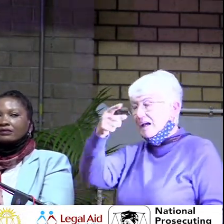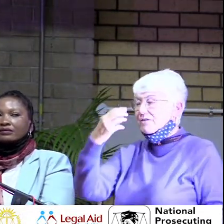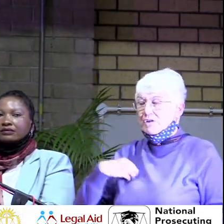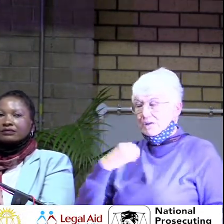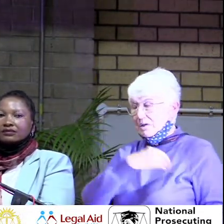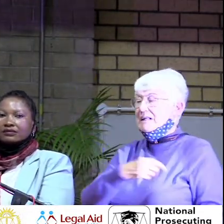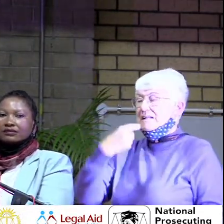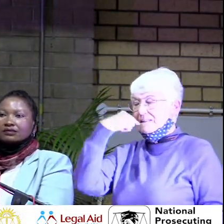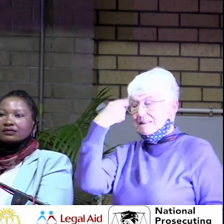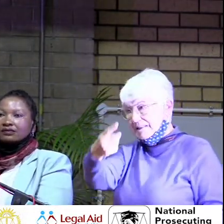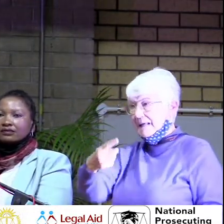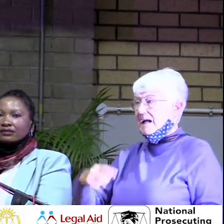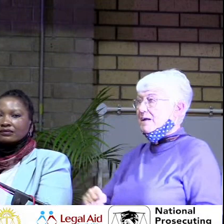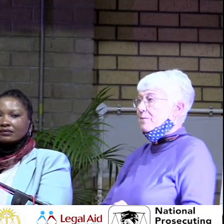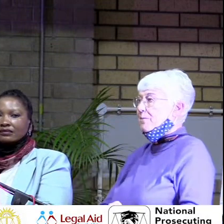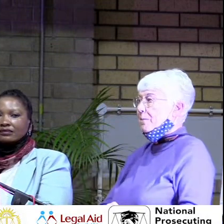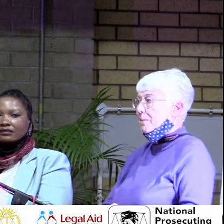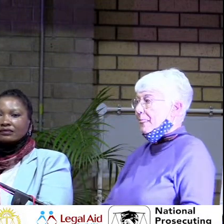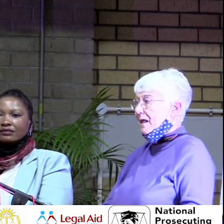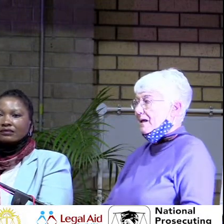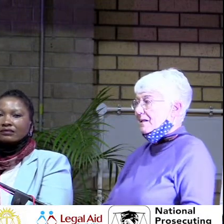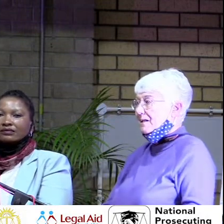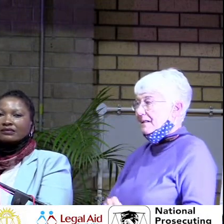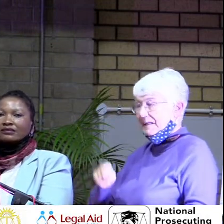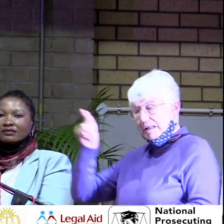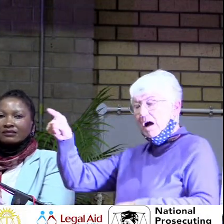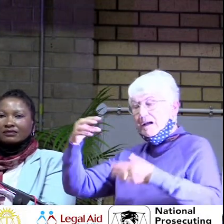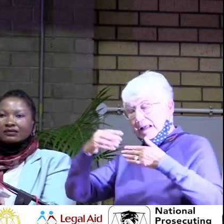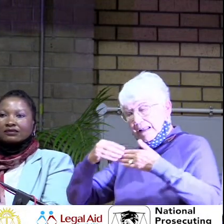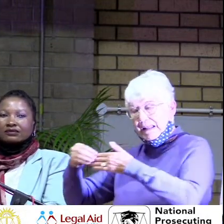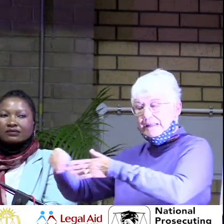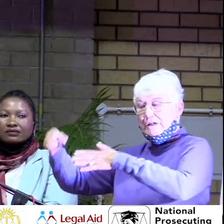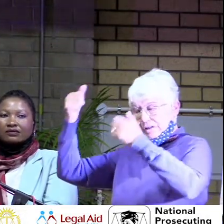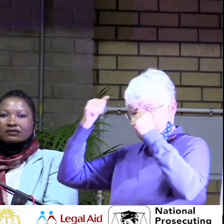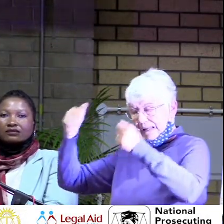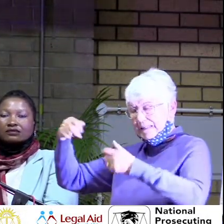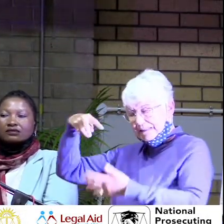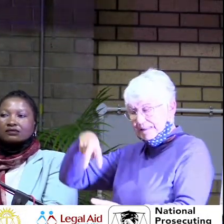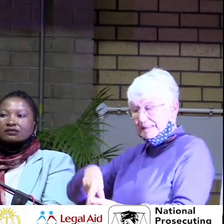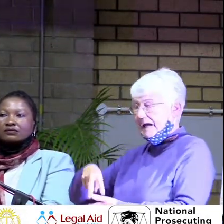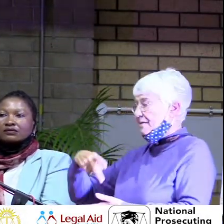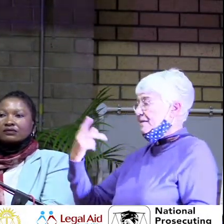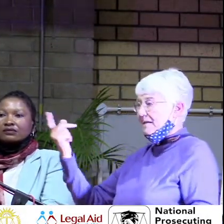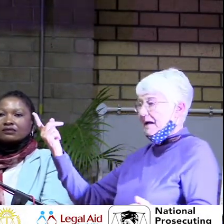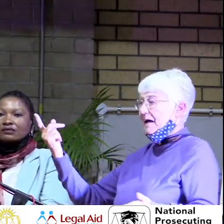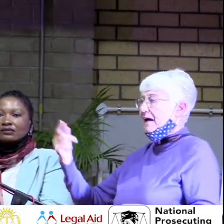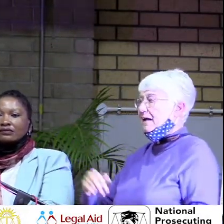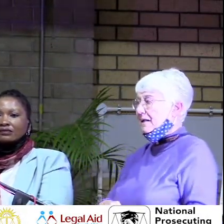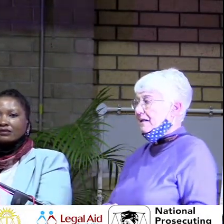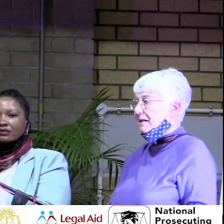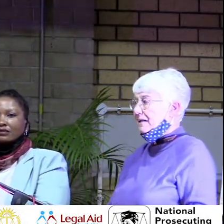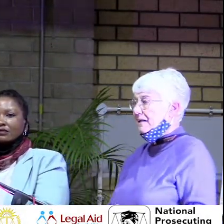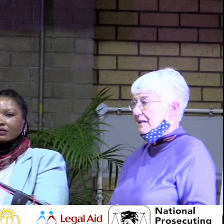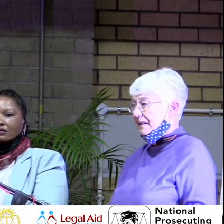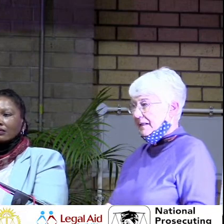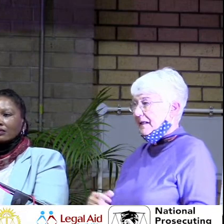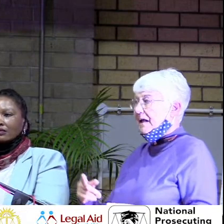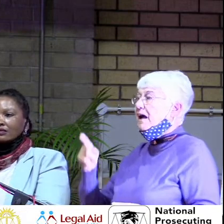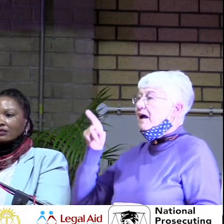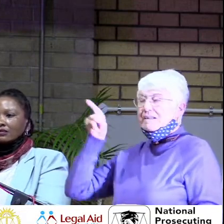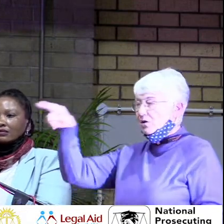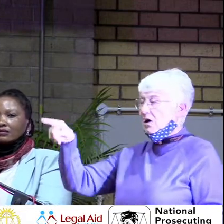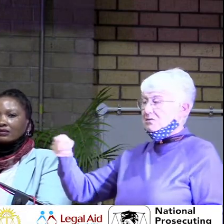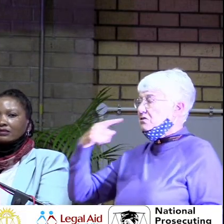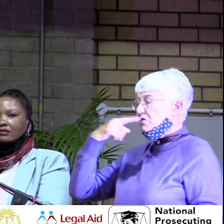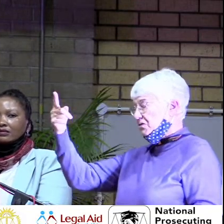she has seen, I want to say to the leaders that have said that they've spoken to the SAPS and nothing has been done. Today we hold hands together